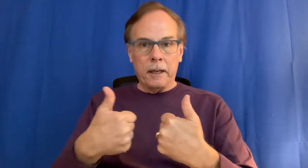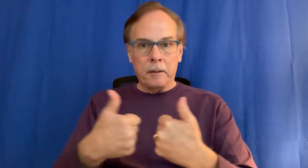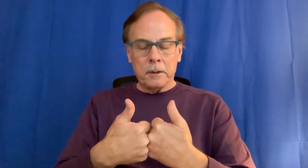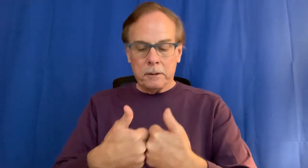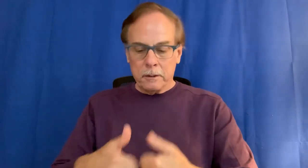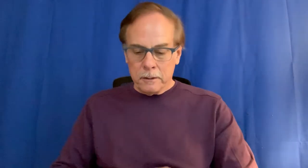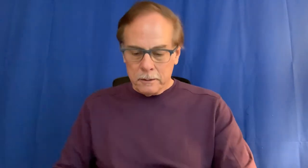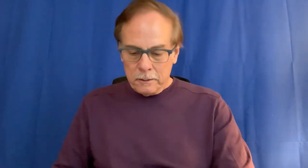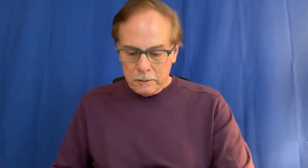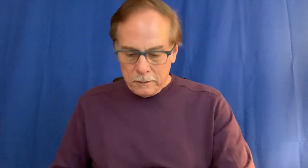Play games.